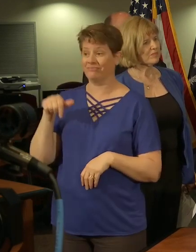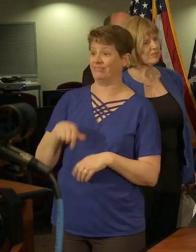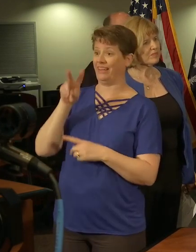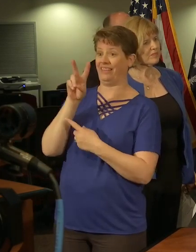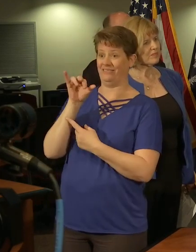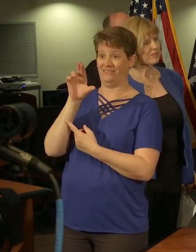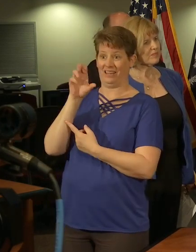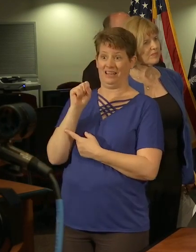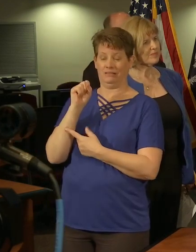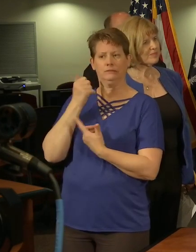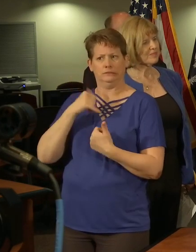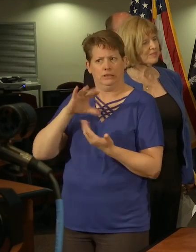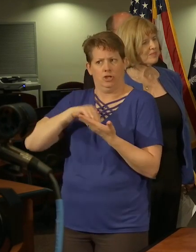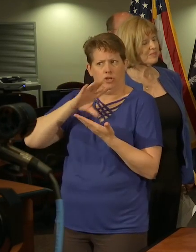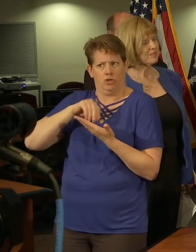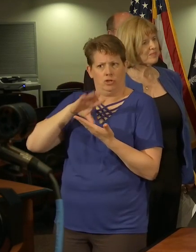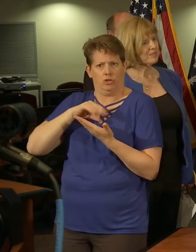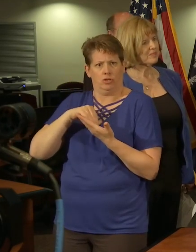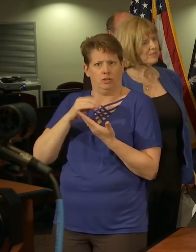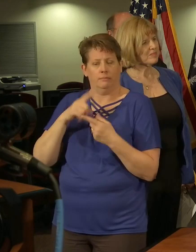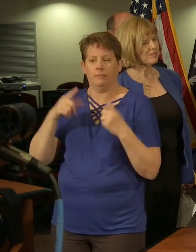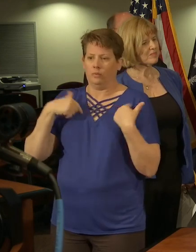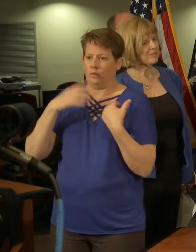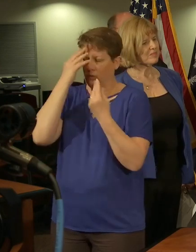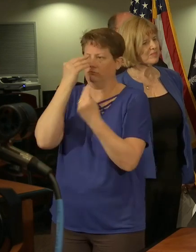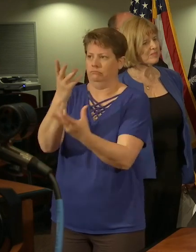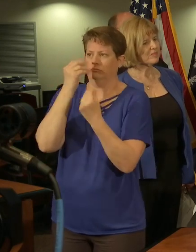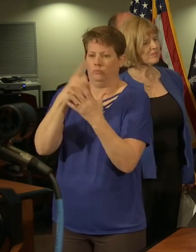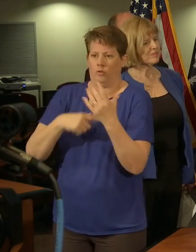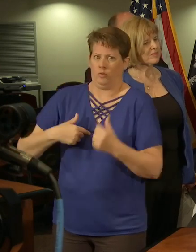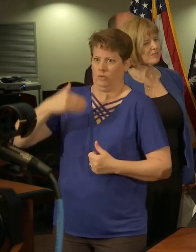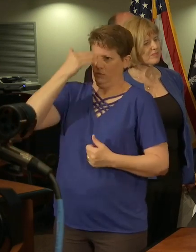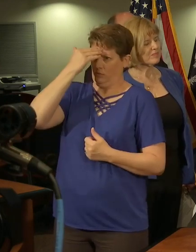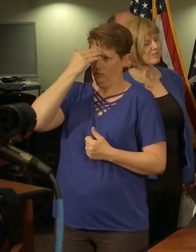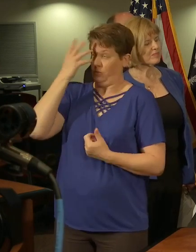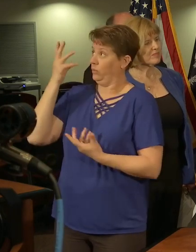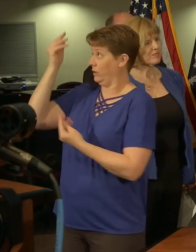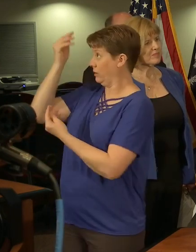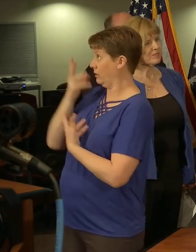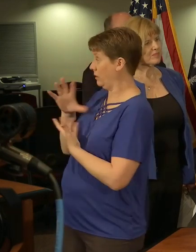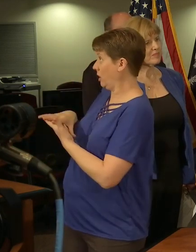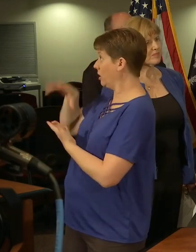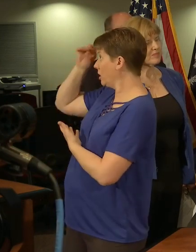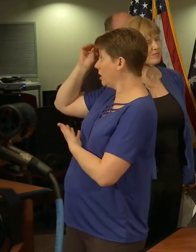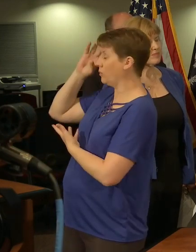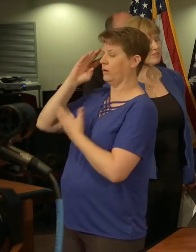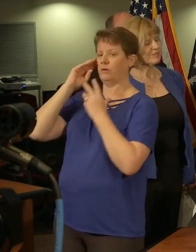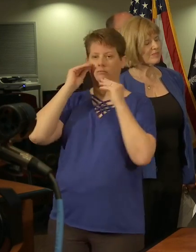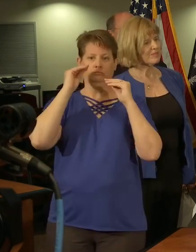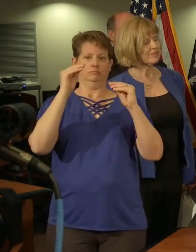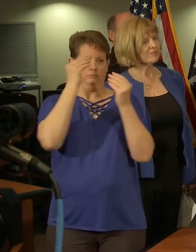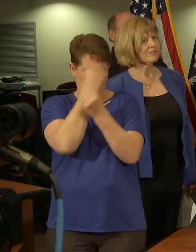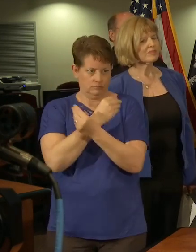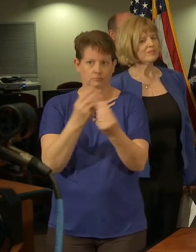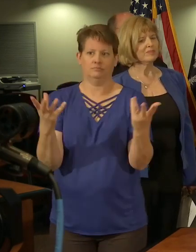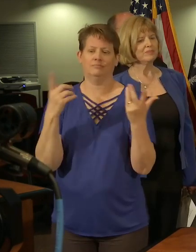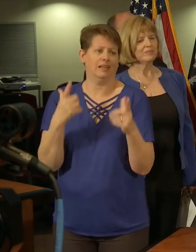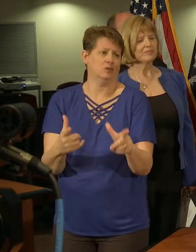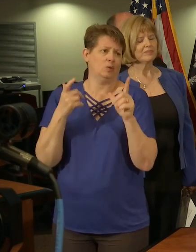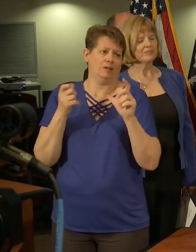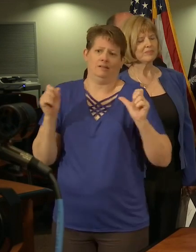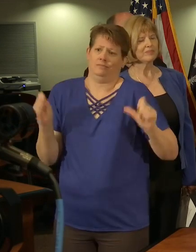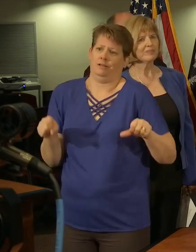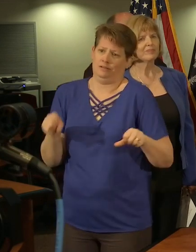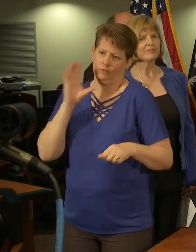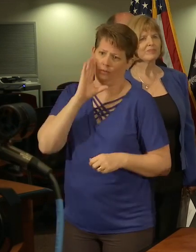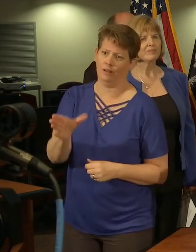virus, and we're committed to keeping the public informed. As we learn more, we will continue to provide updates as quickly and as